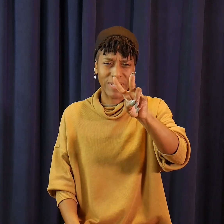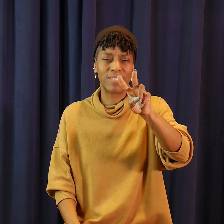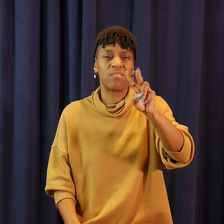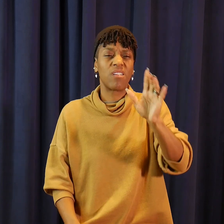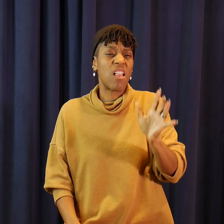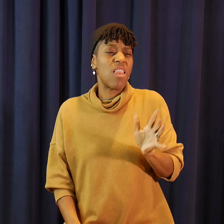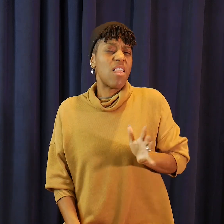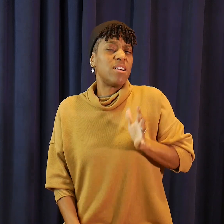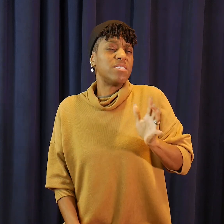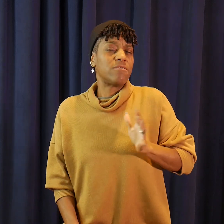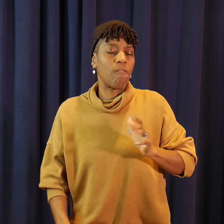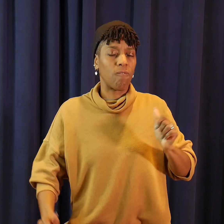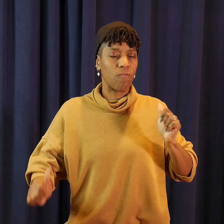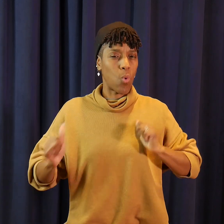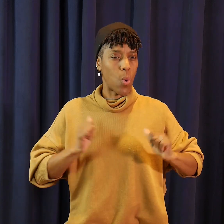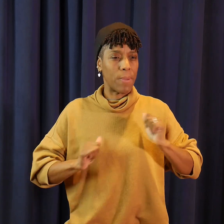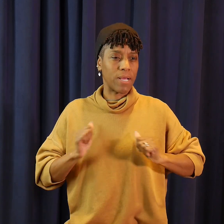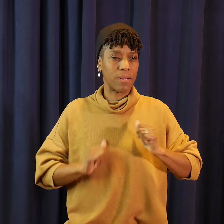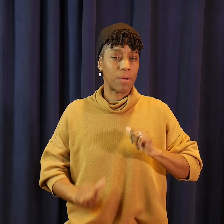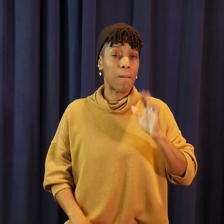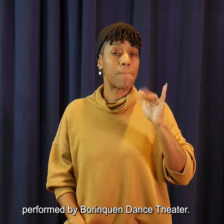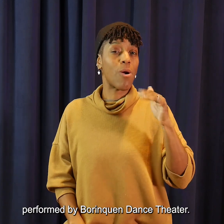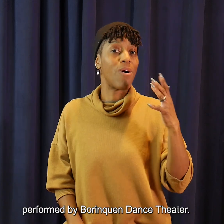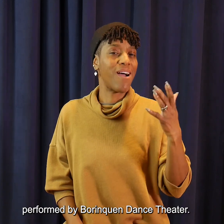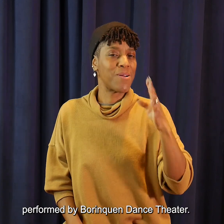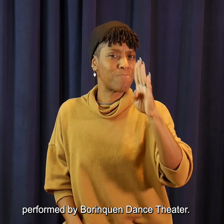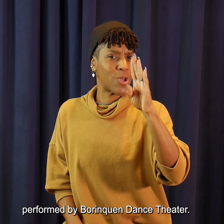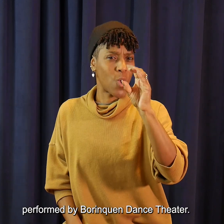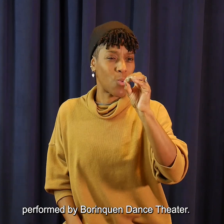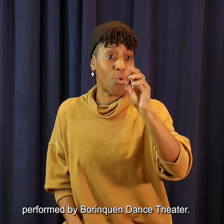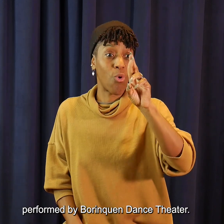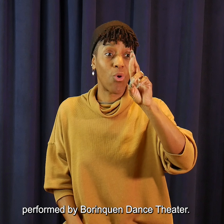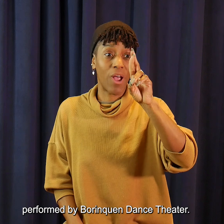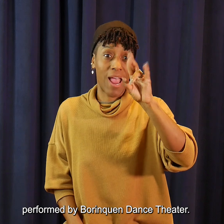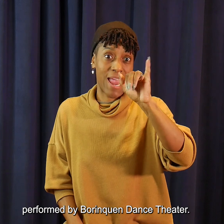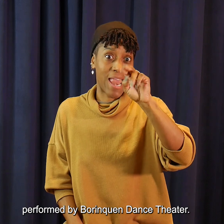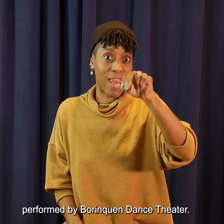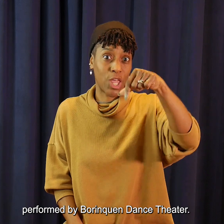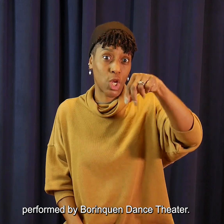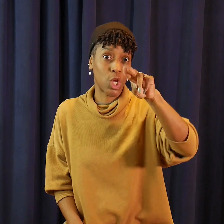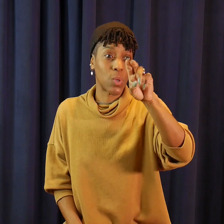Performed by Borinquen Dance Theater